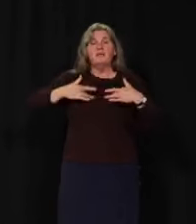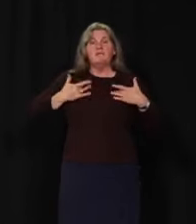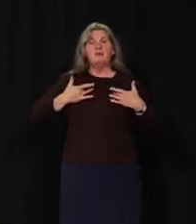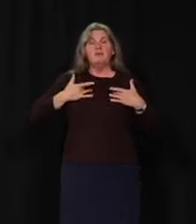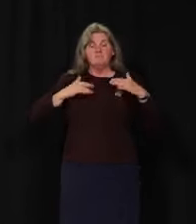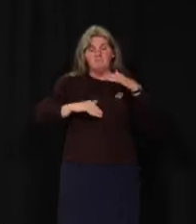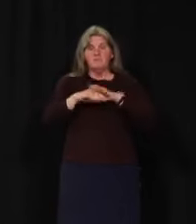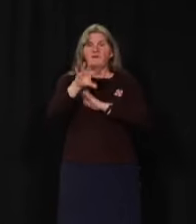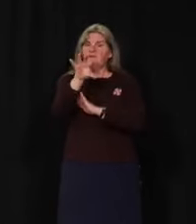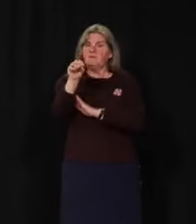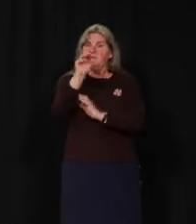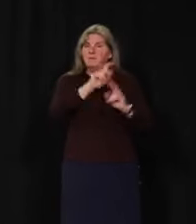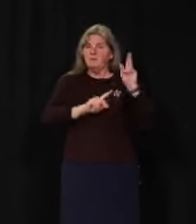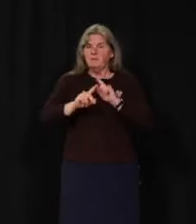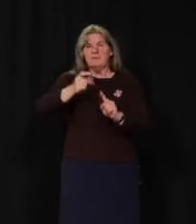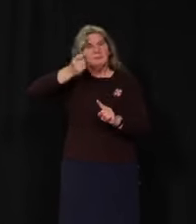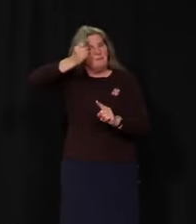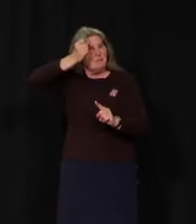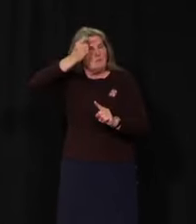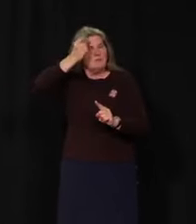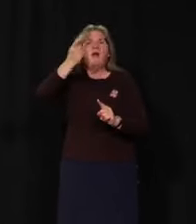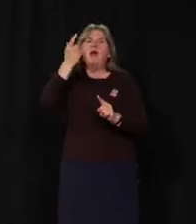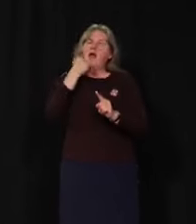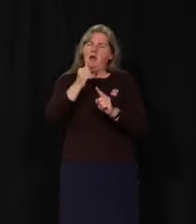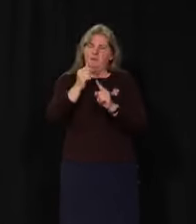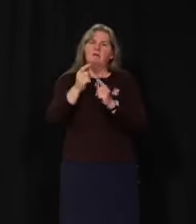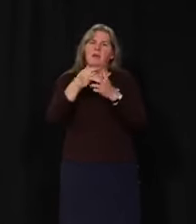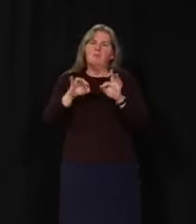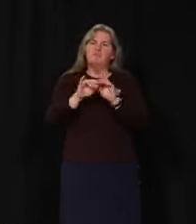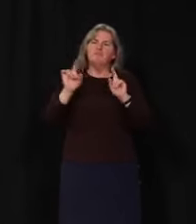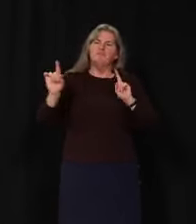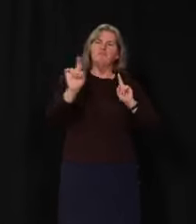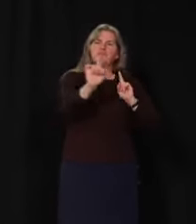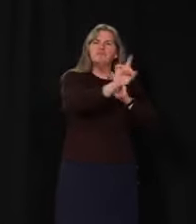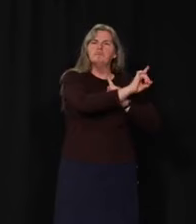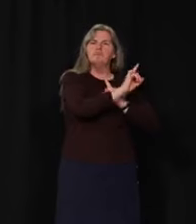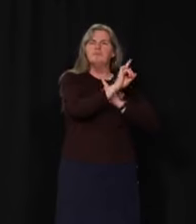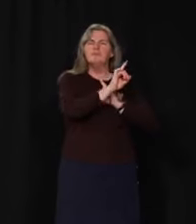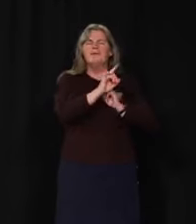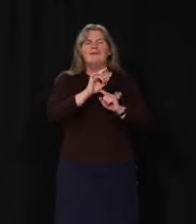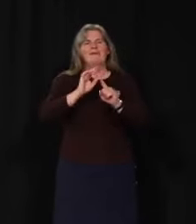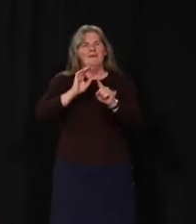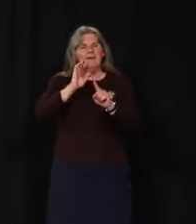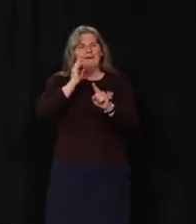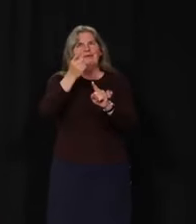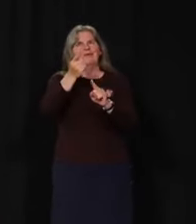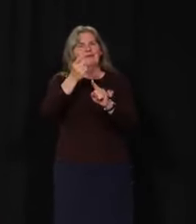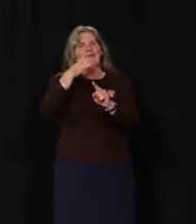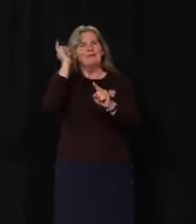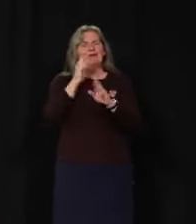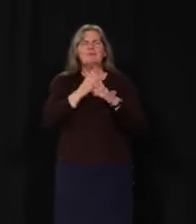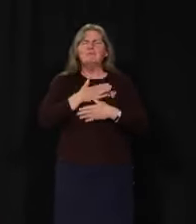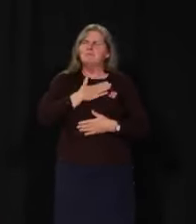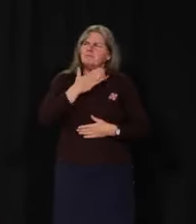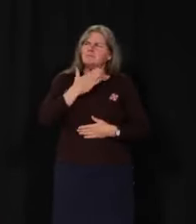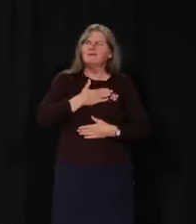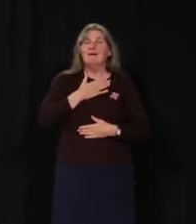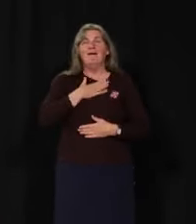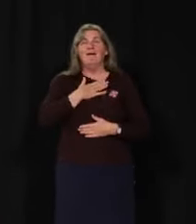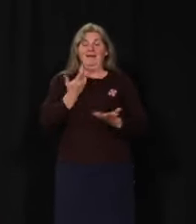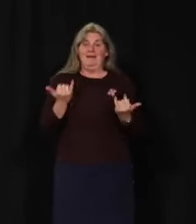be allowed as long as they are properly physically distancing. I know that this is welcome news for many Yukoners now that